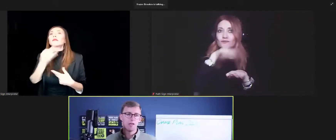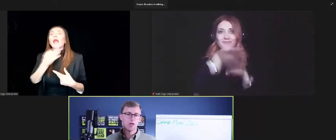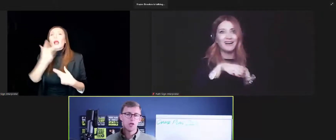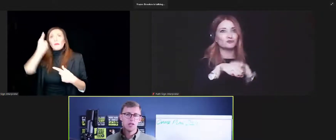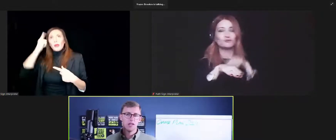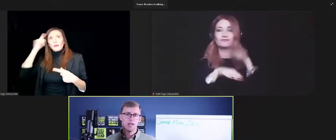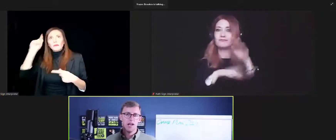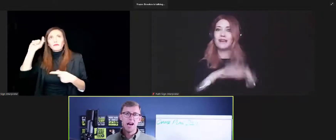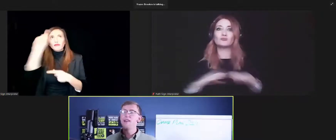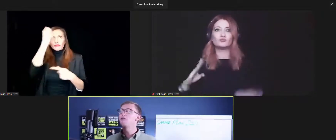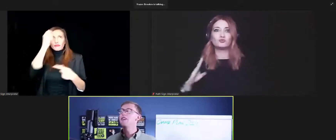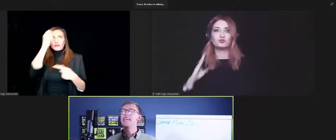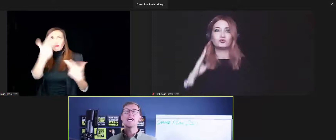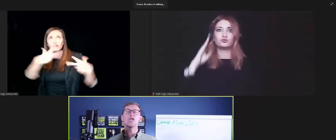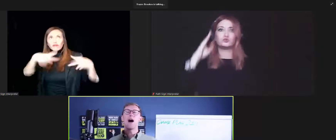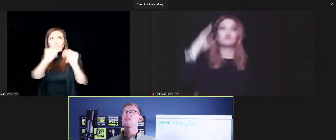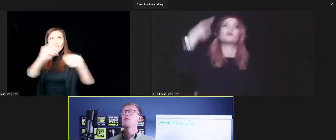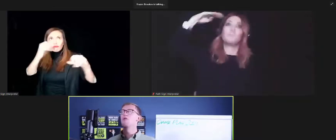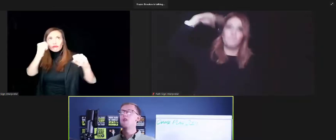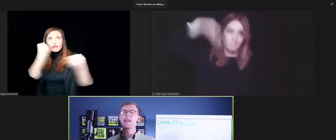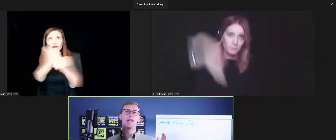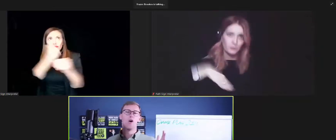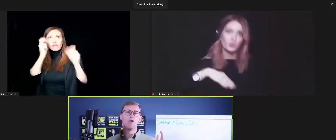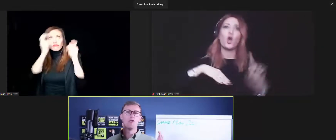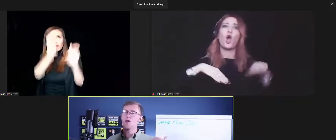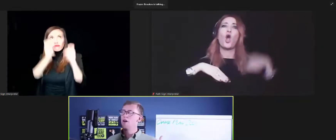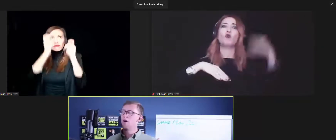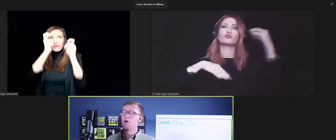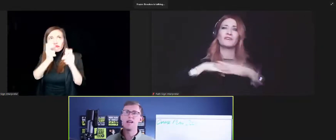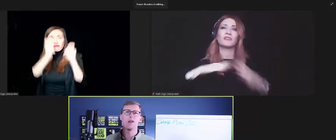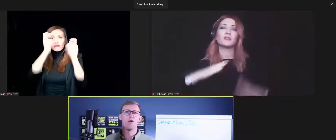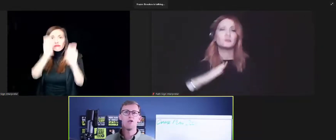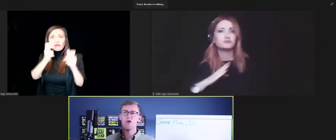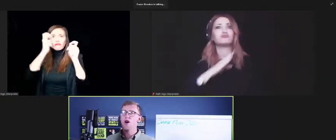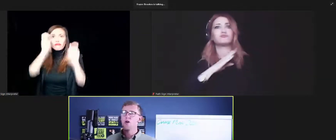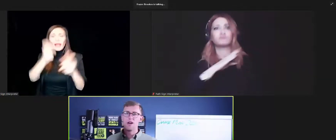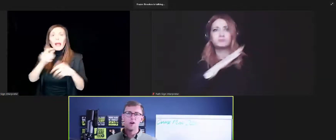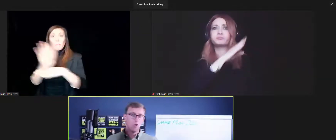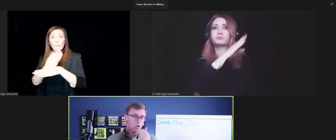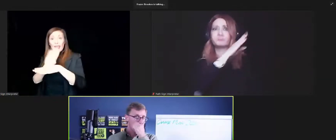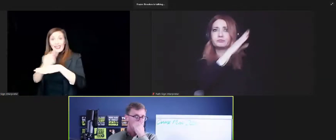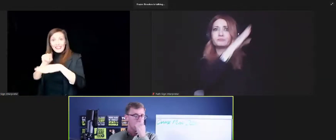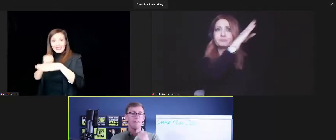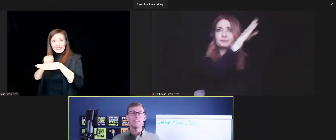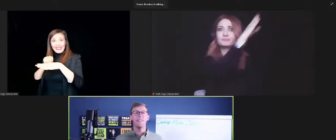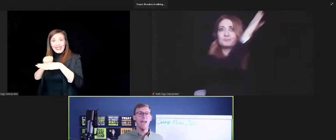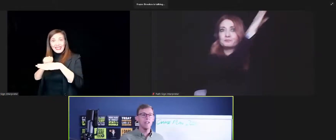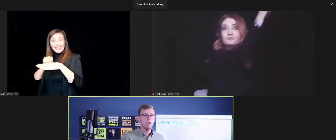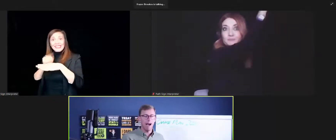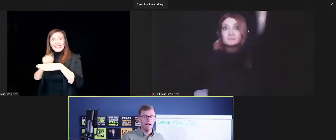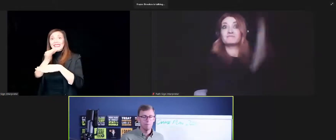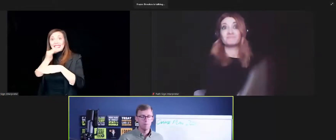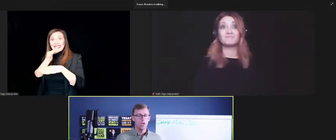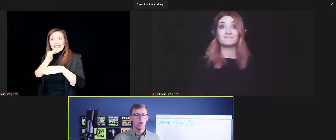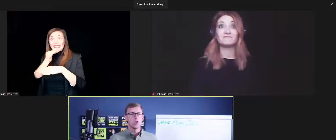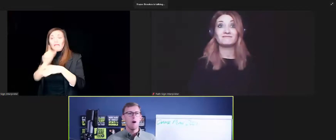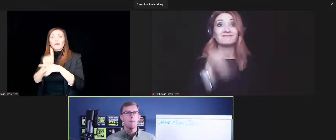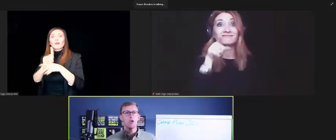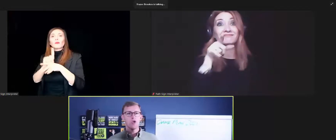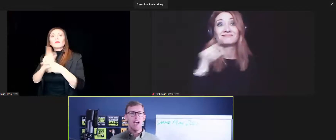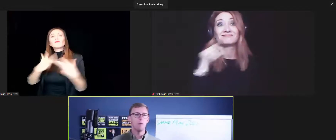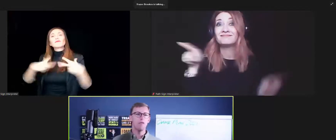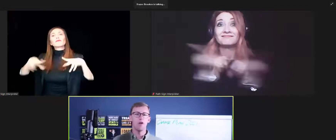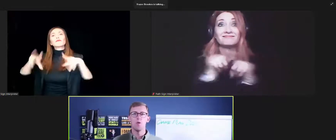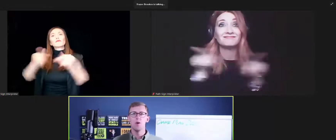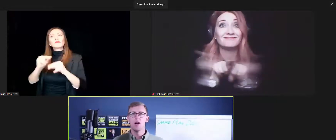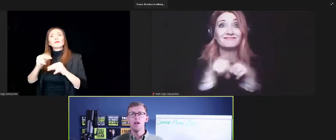relaunching business. And every year you have to relaunch, relaunch, relaunch. You have to get the energy back. So I'm going to